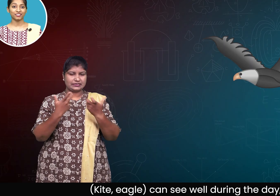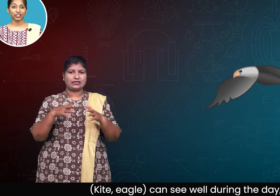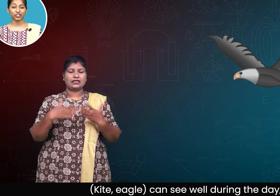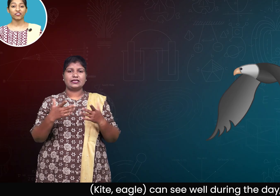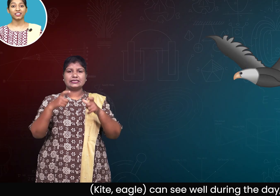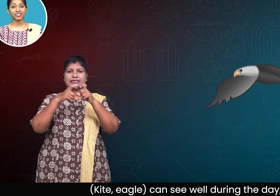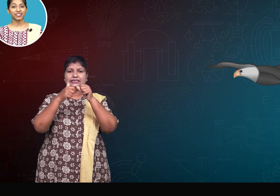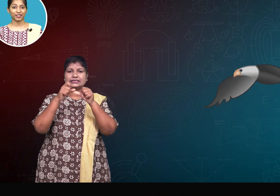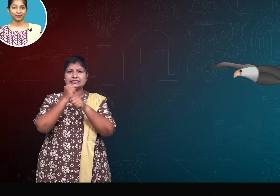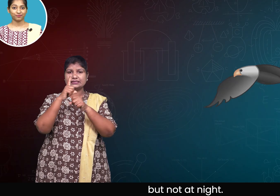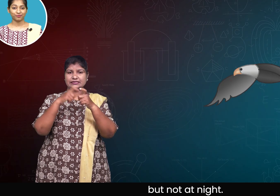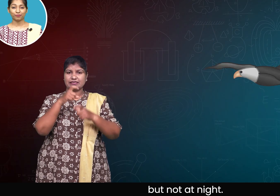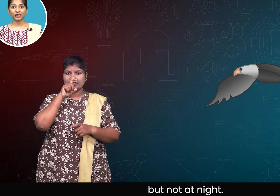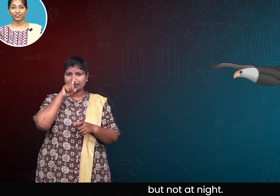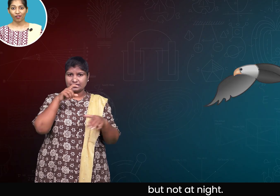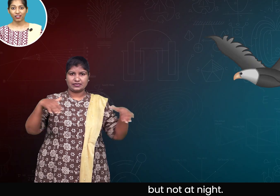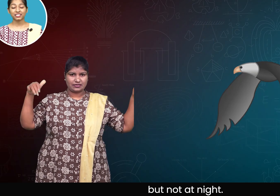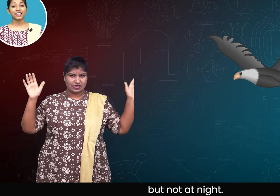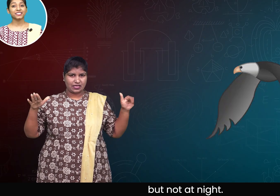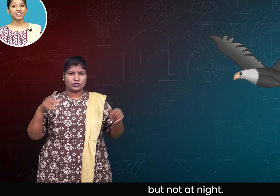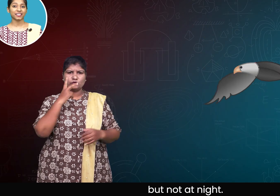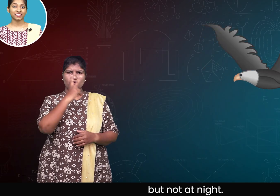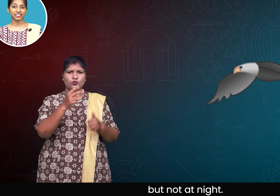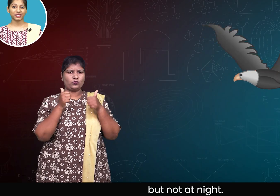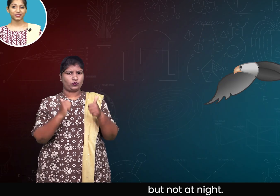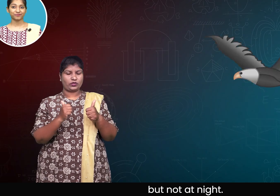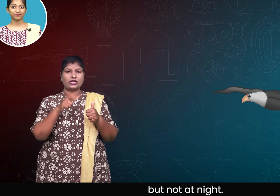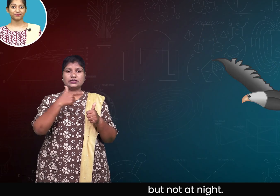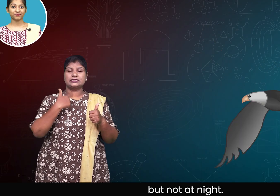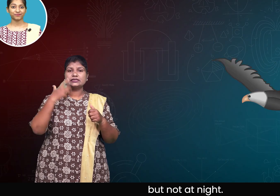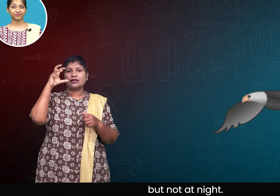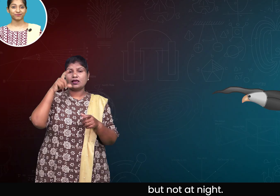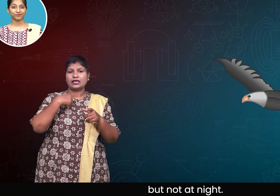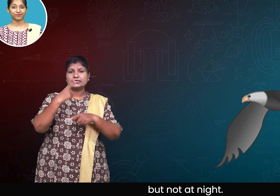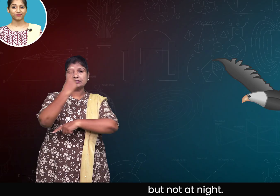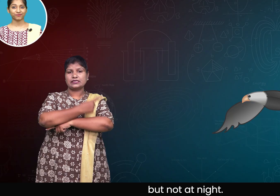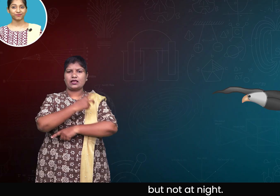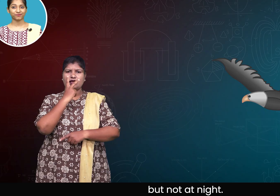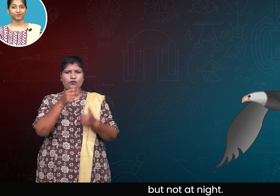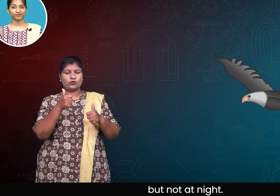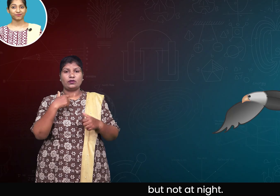well during the day, but not at night.